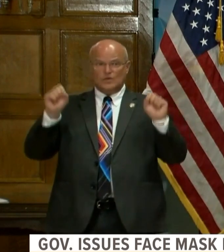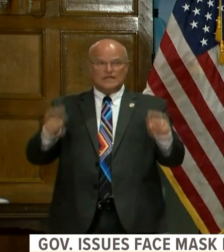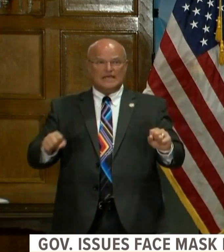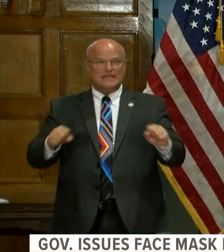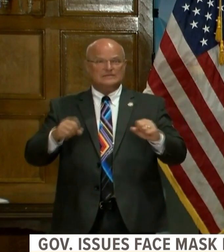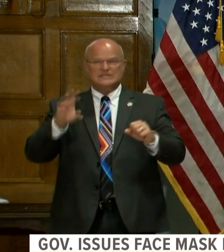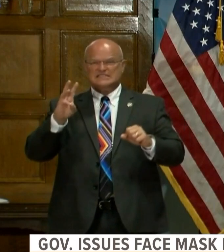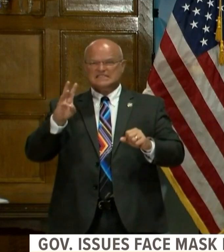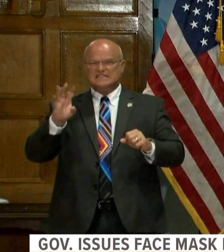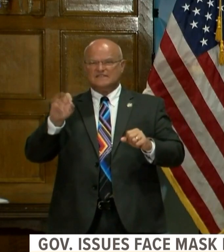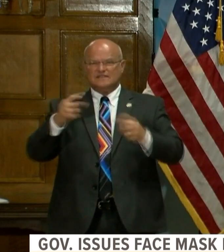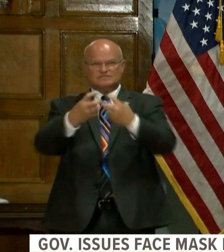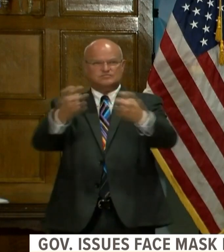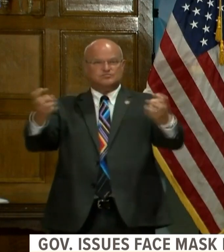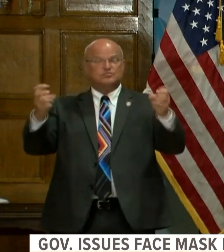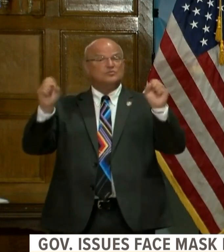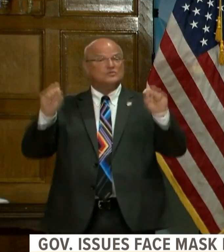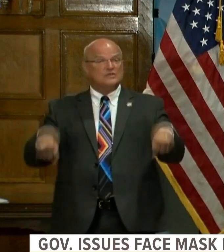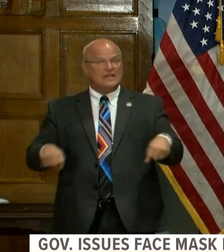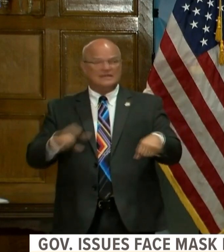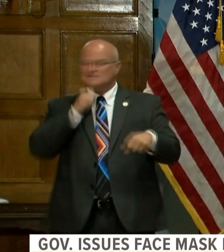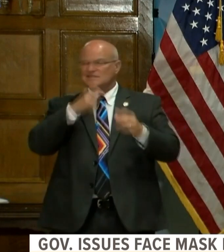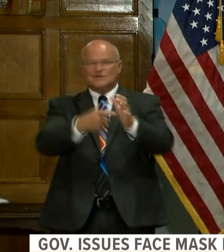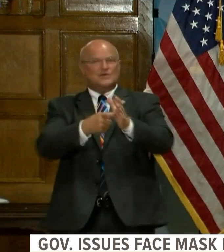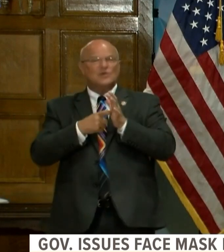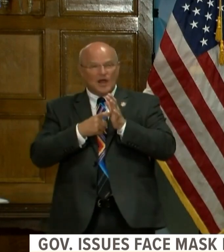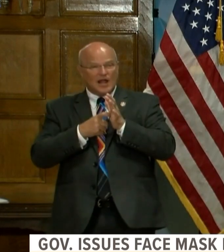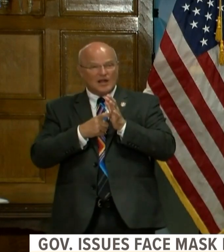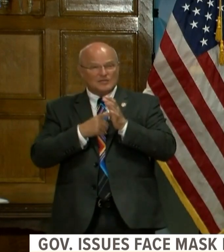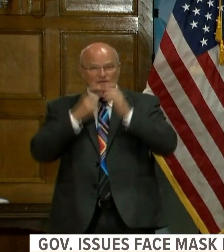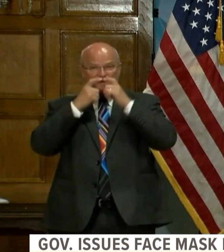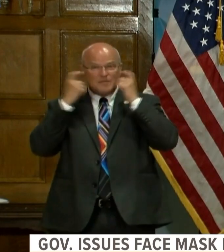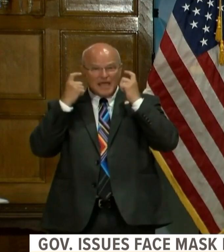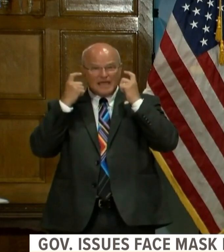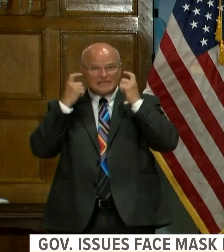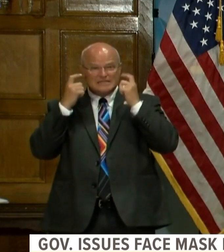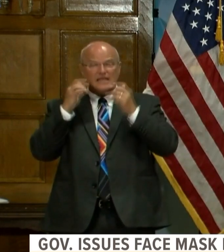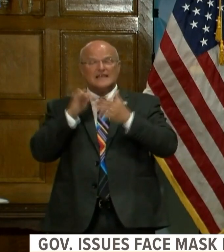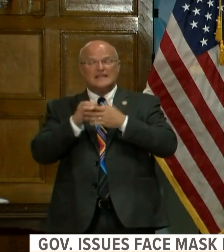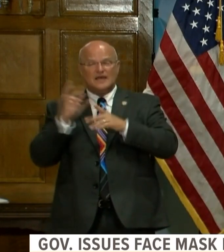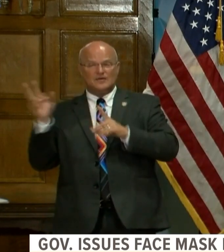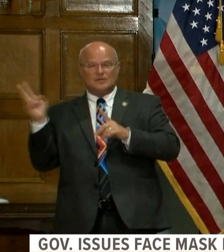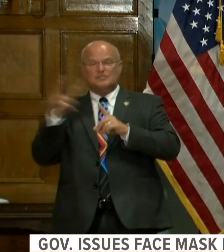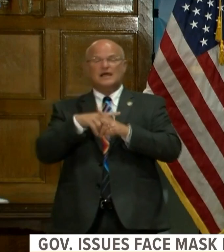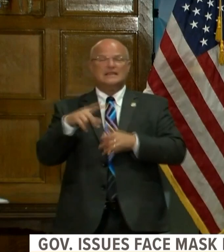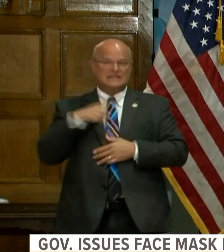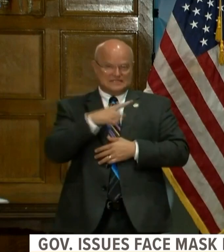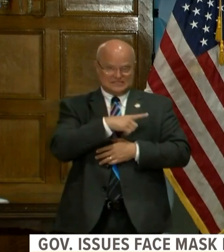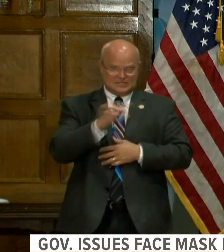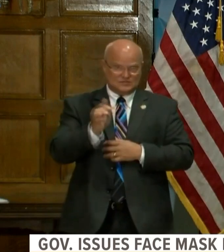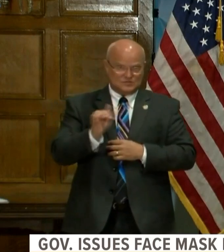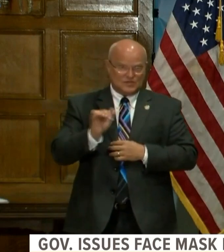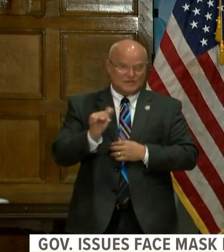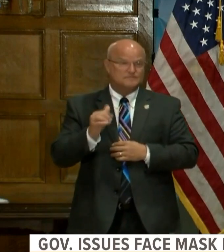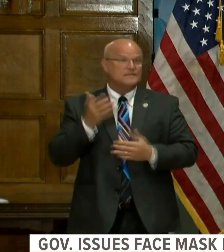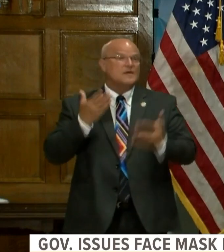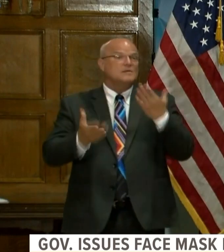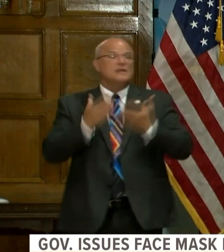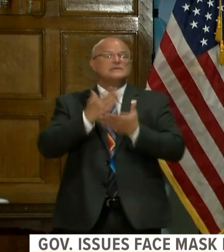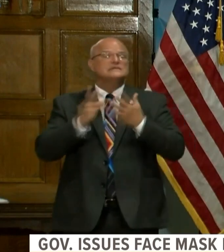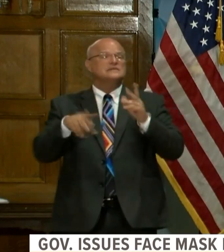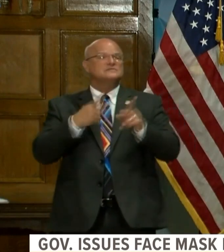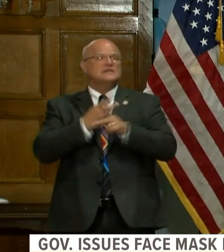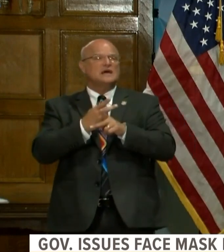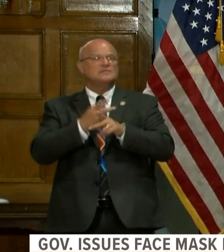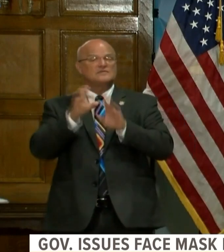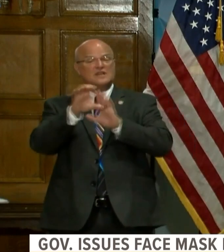to be 6 feet apart. When you can do that, there's not a requirement for wearing a mask, and that would apply to legislators as well. There may be some type